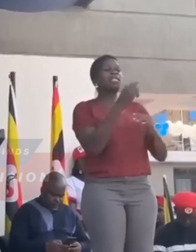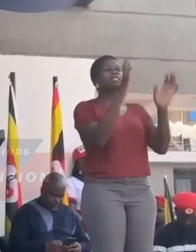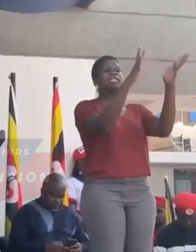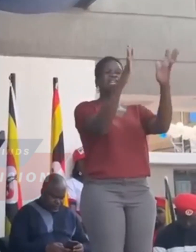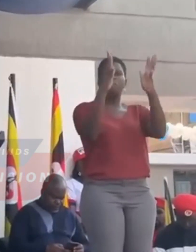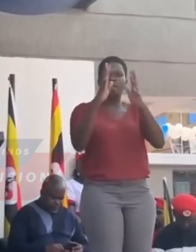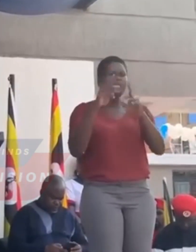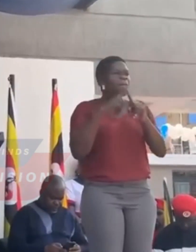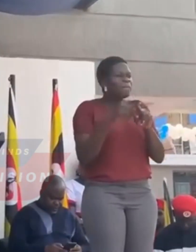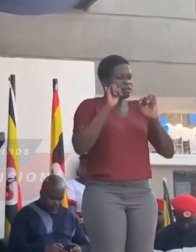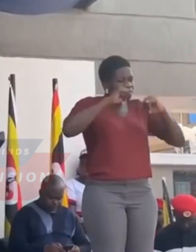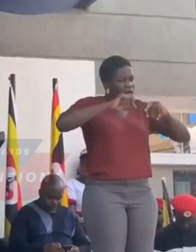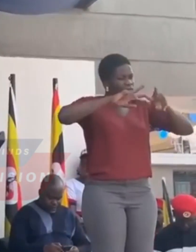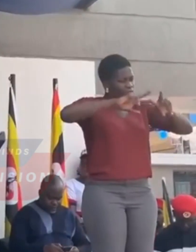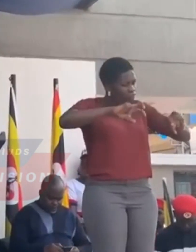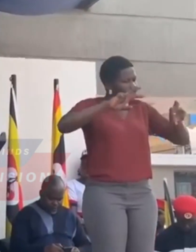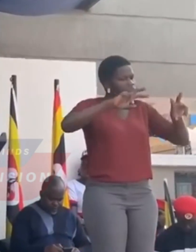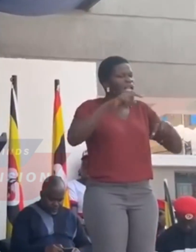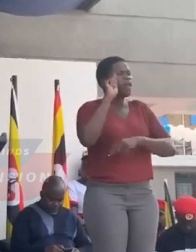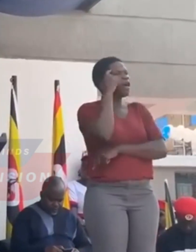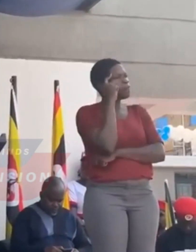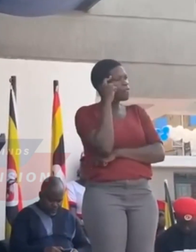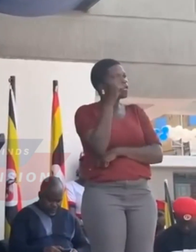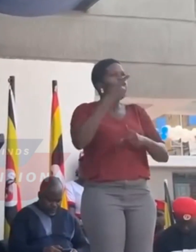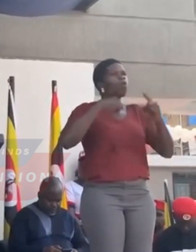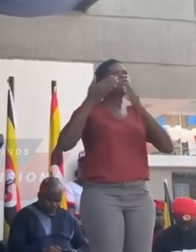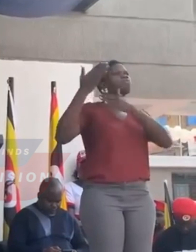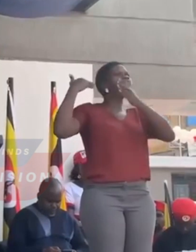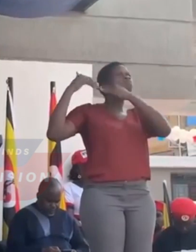naye tufumiitirize, tulowoze waje tuvudde.